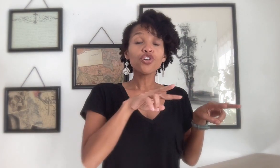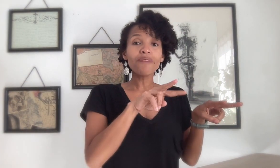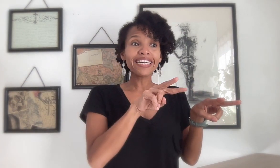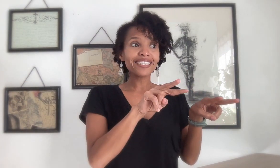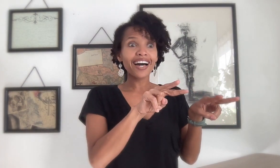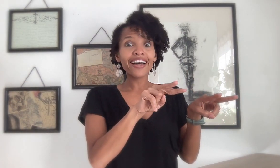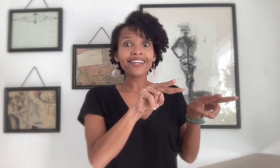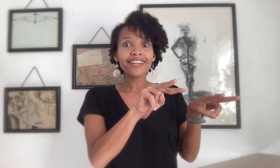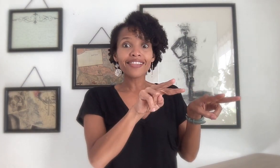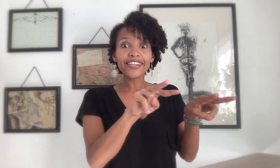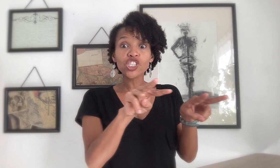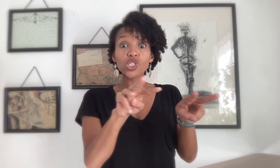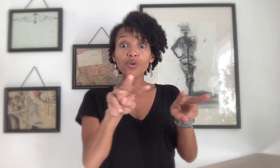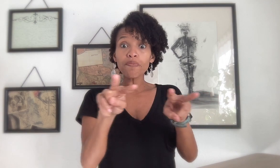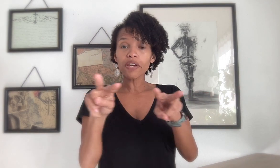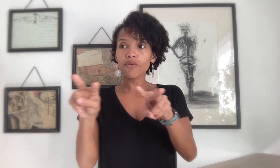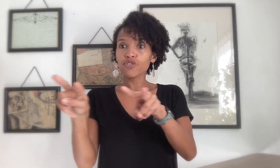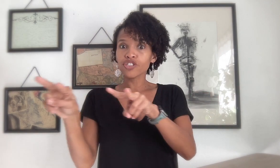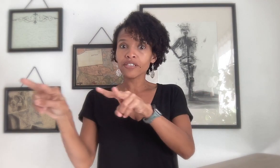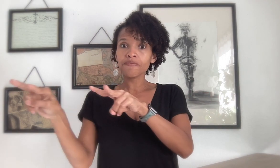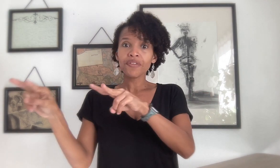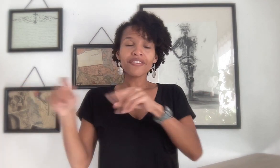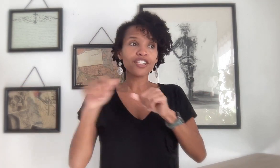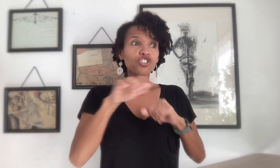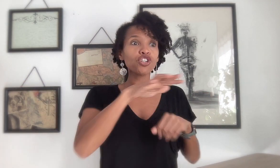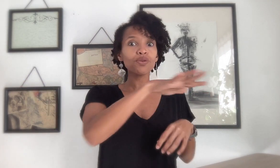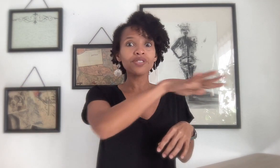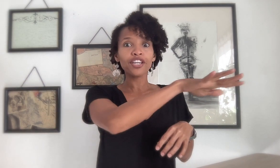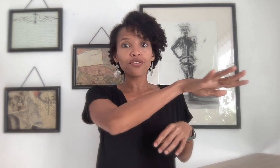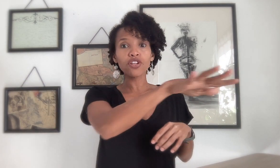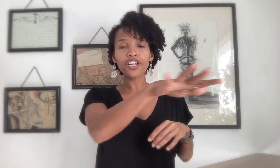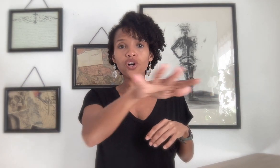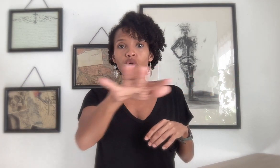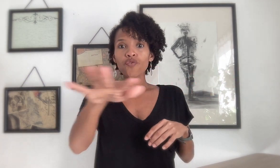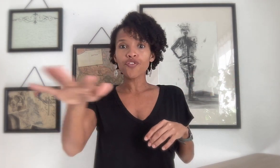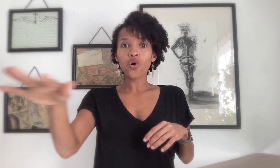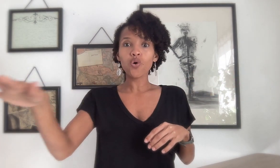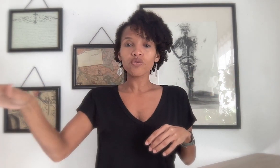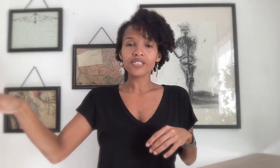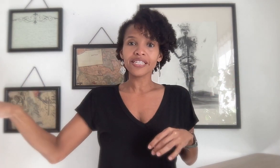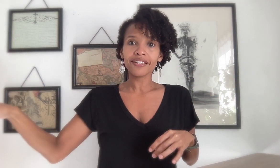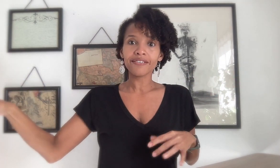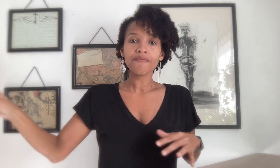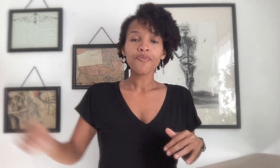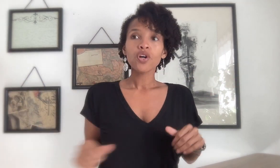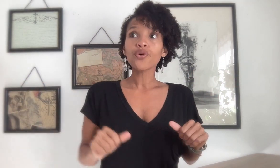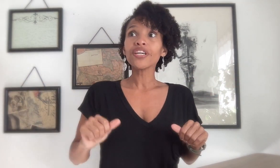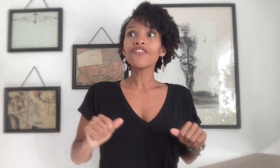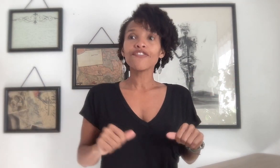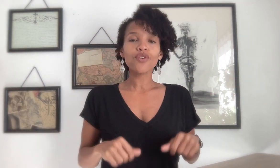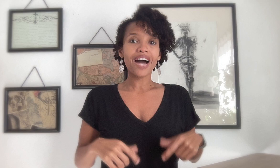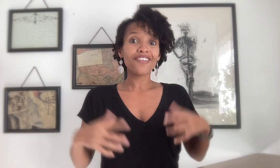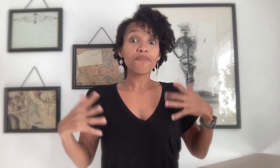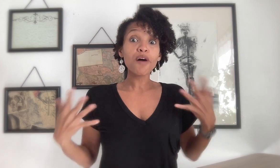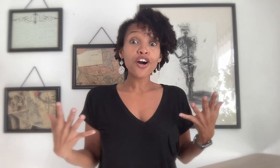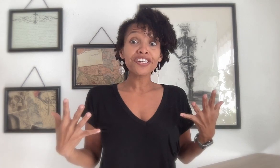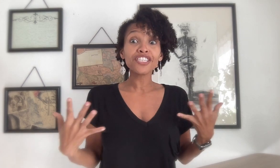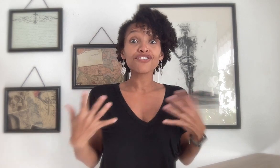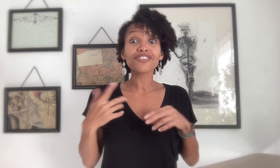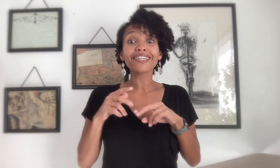might sign this sweeping motion that shows that you're looking over the whole scene. Or even if you're having a party and you're just like